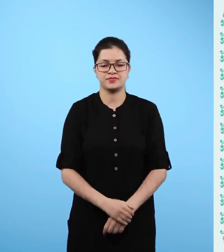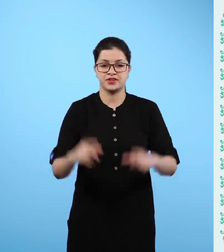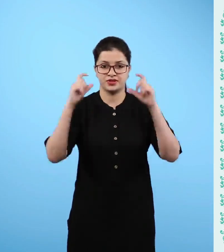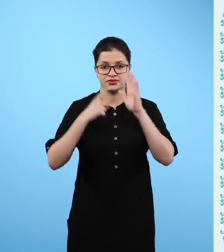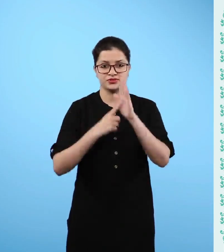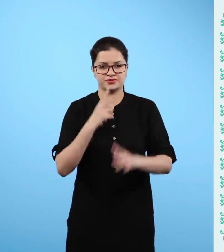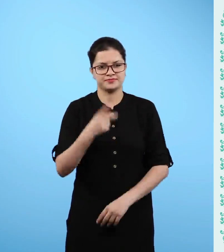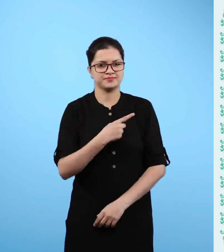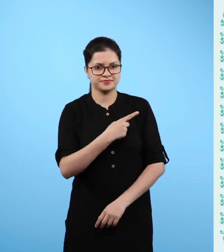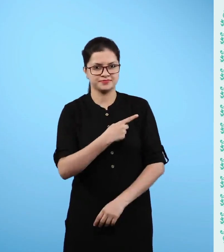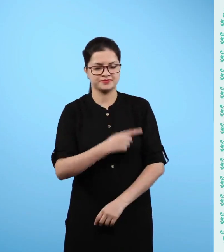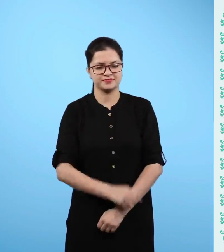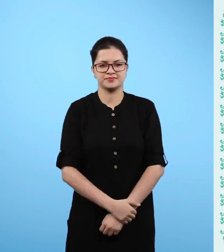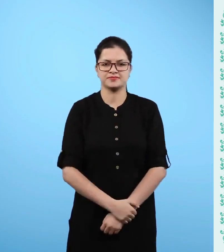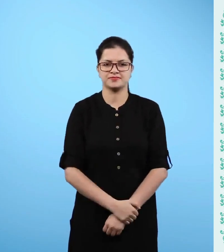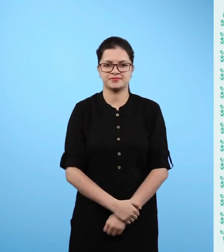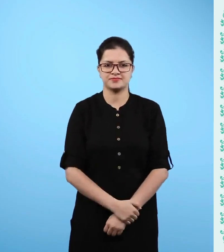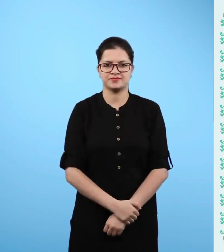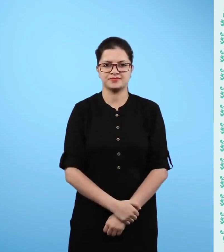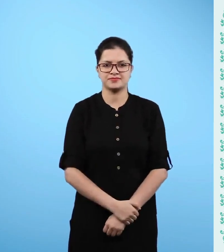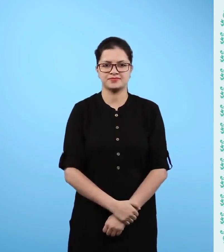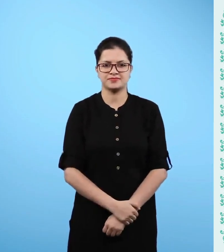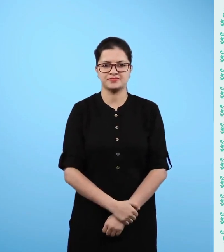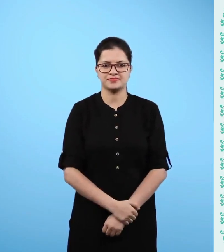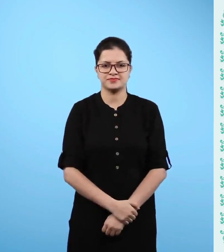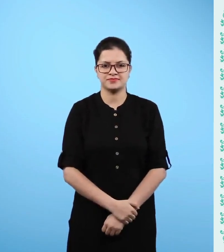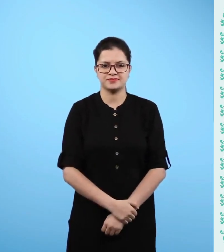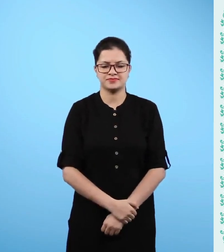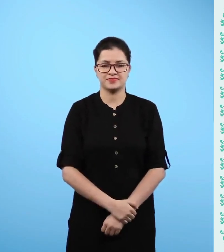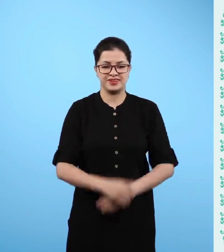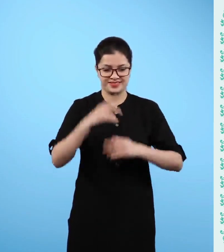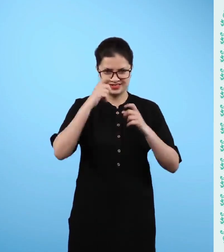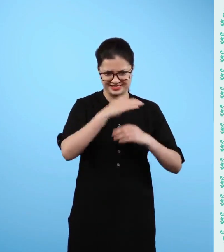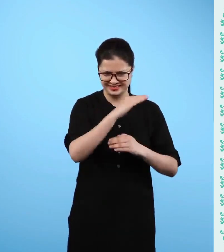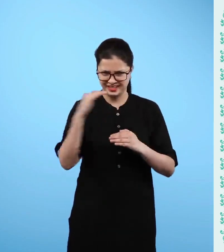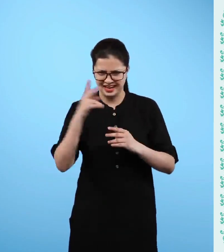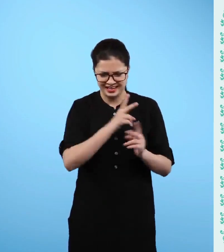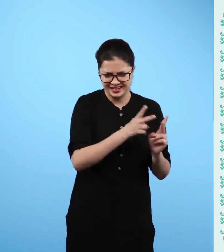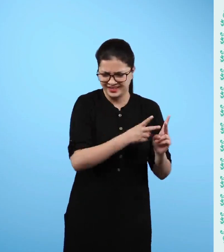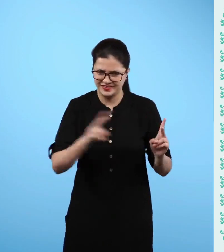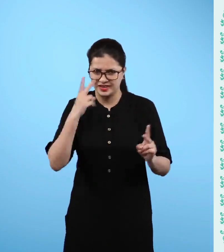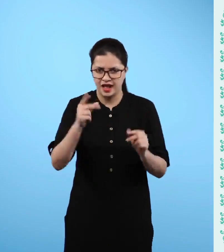We have 4 different cutouts below this, marked as A, B, C, and